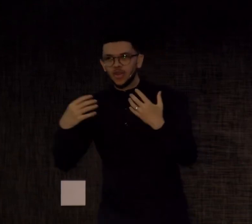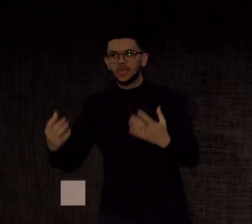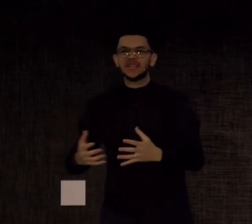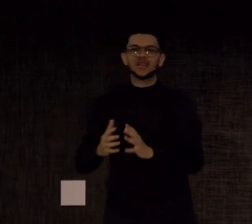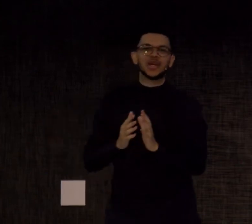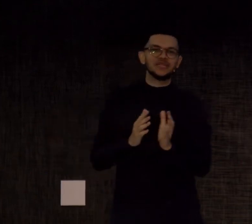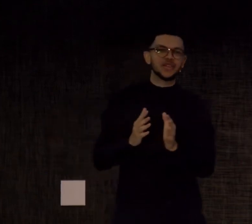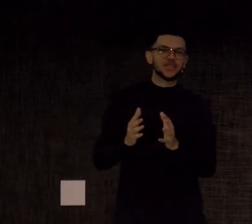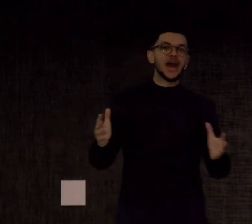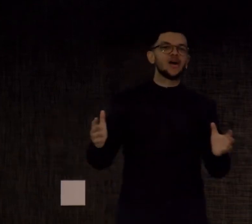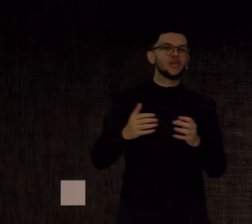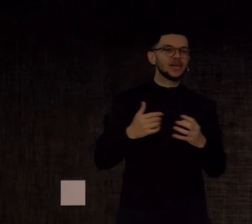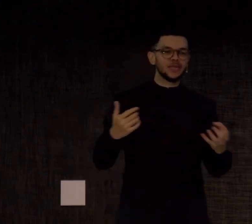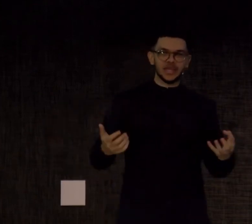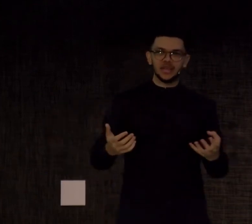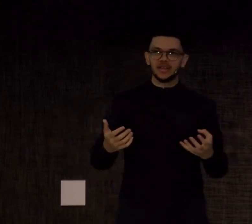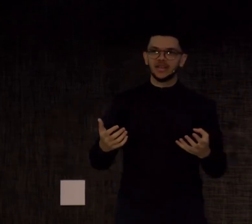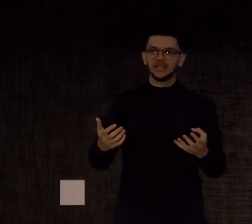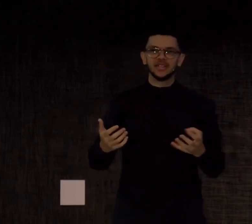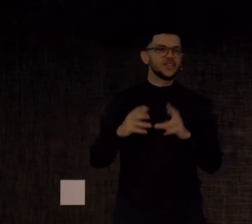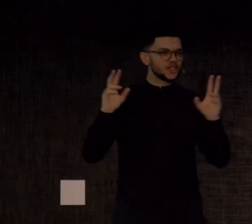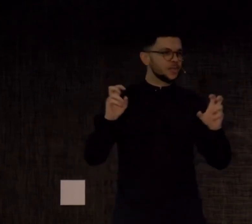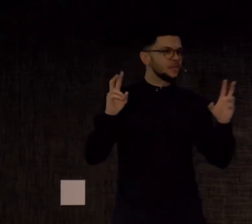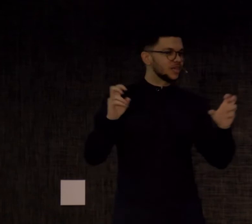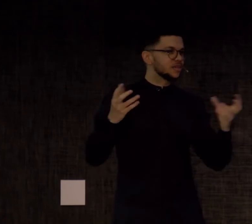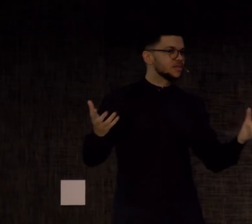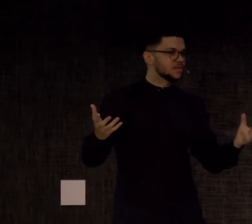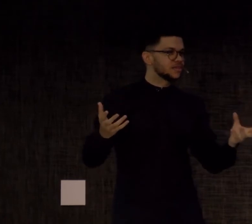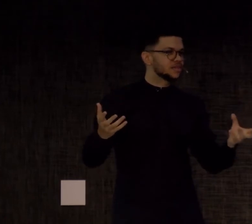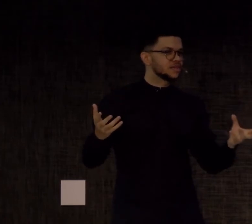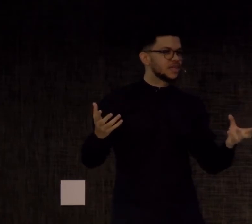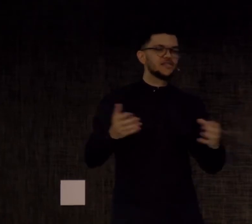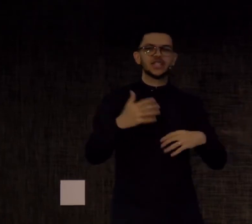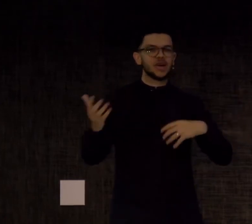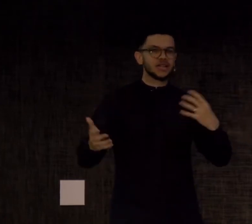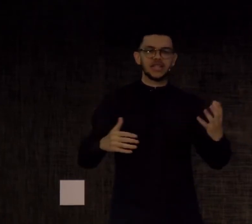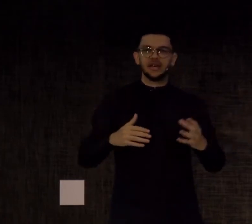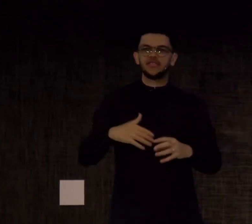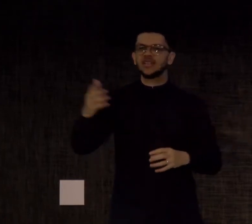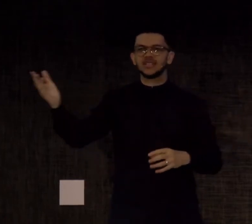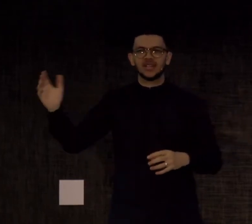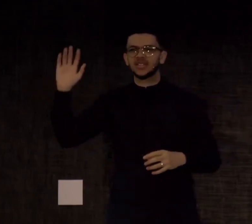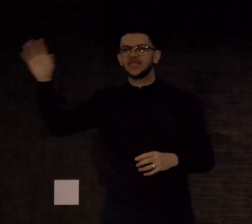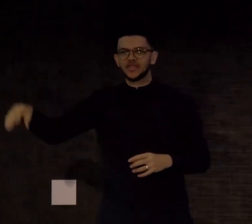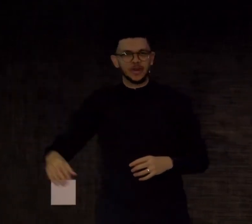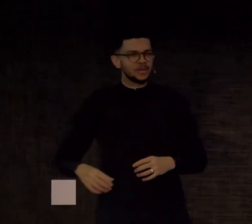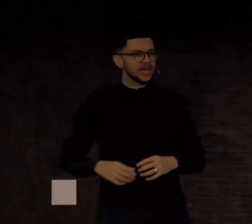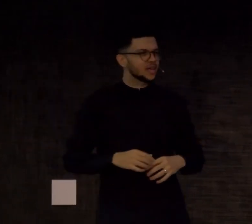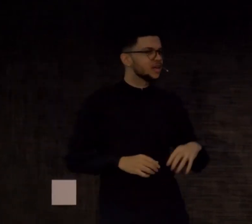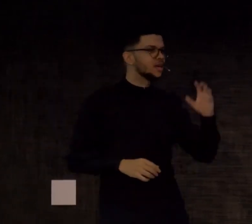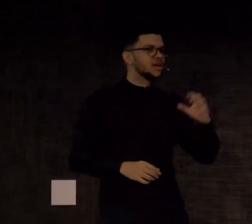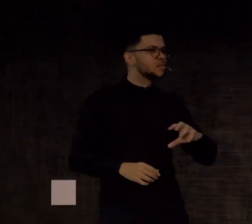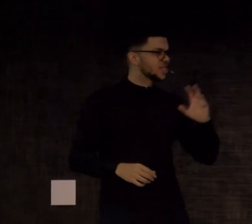So the period we're living through now might be the First Republic. Every democracy, France is on its 5th